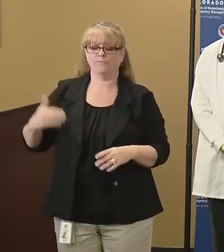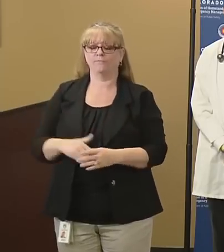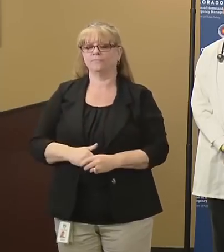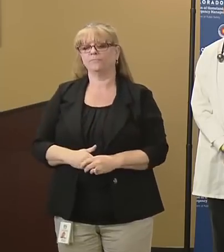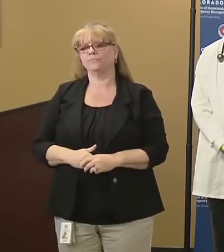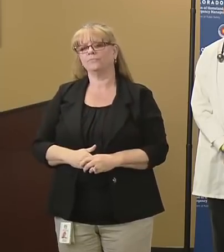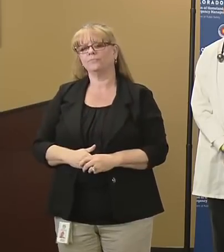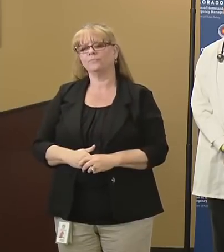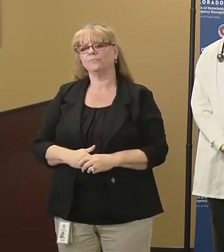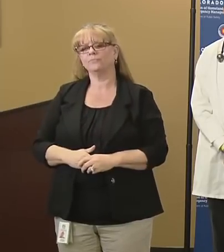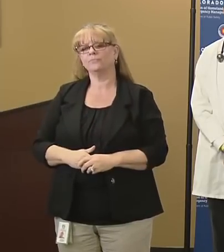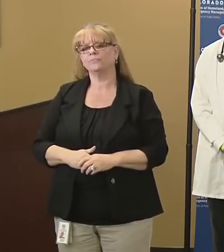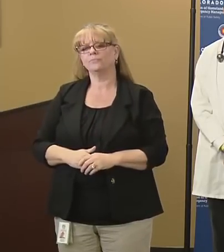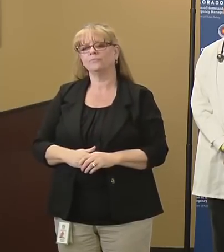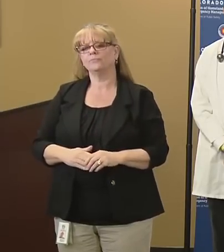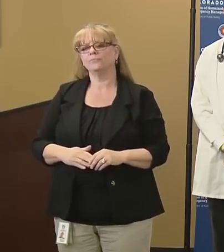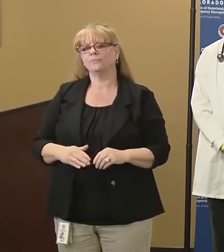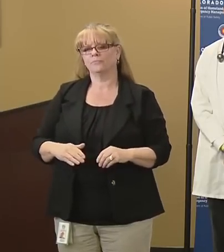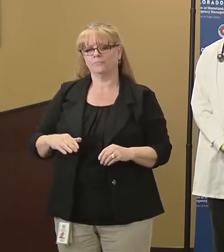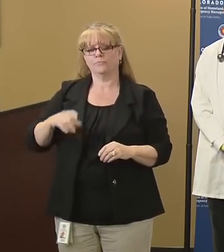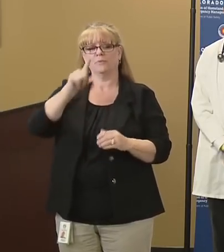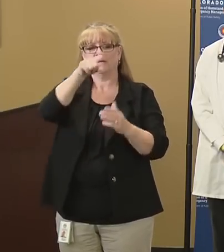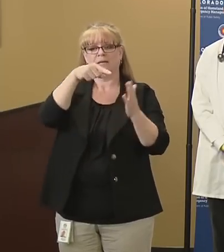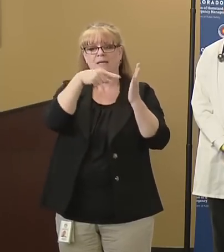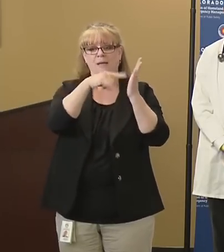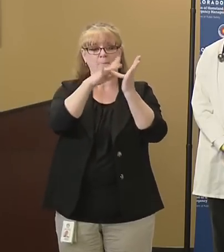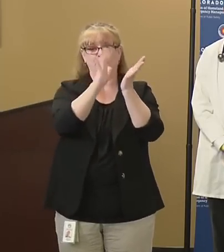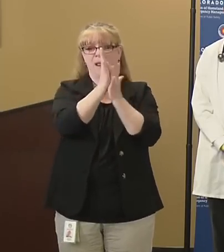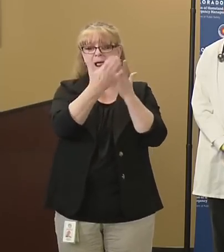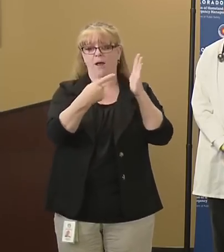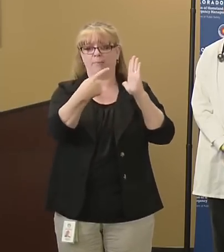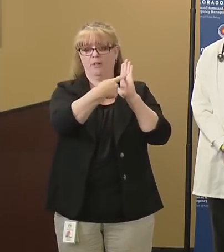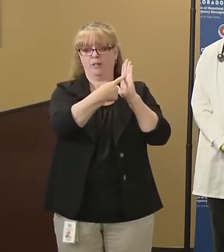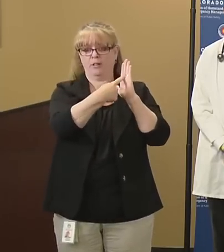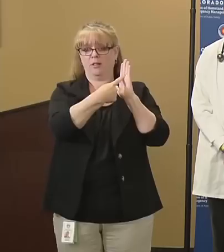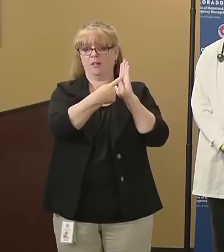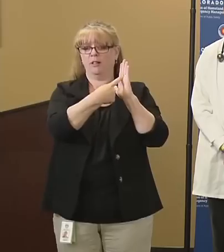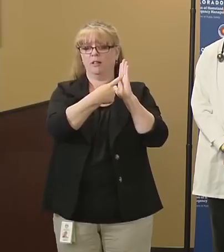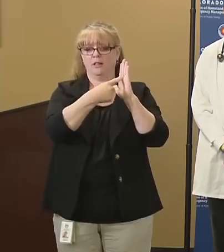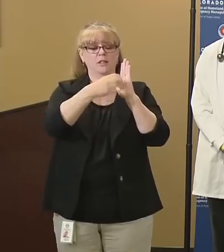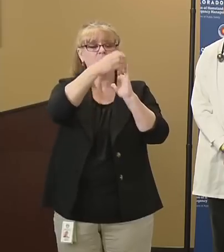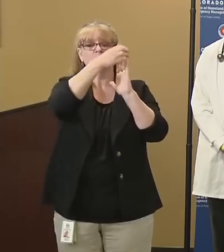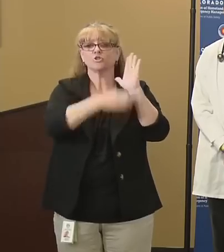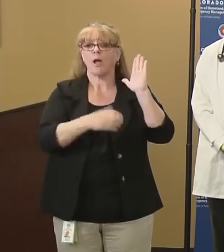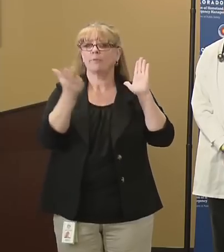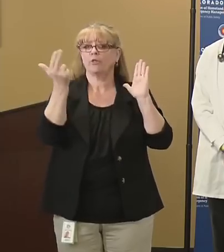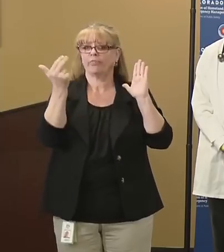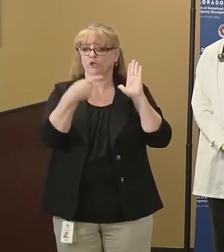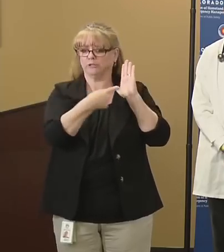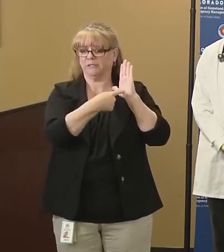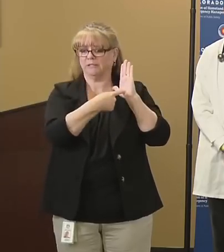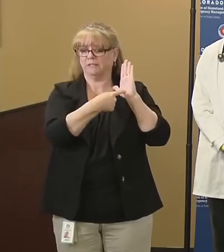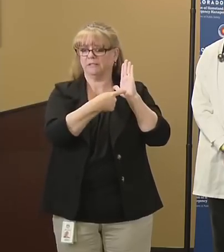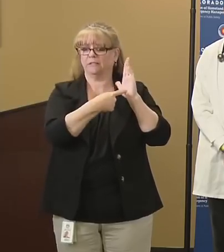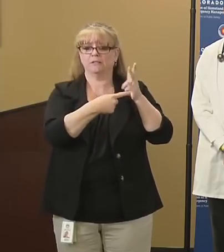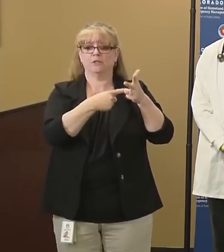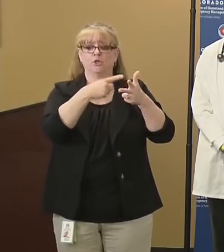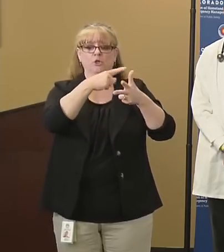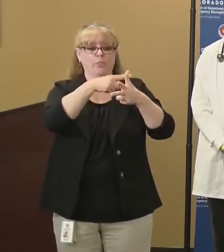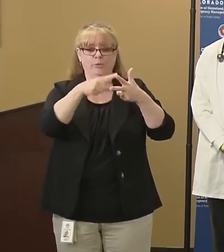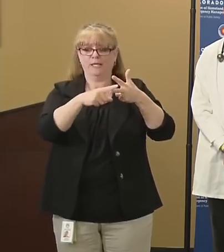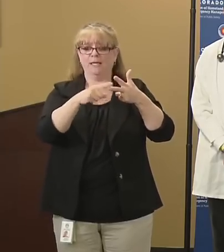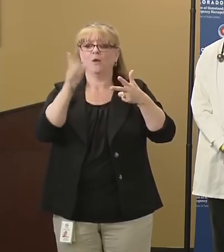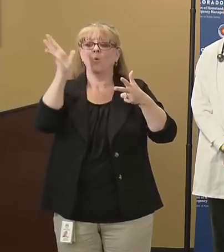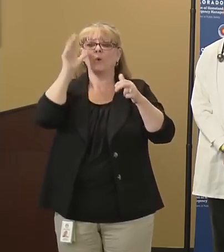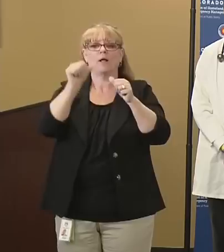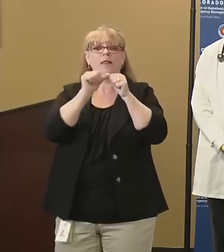1 Corinthians chapter 13 says, 3 things will last forever: faith, hope, and love. And the greatest of these is